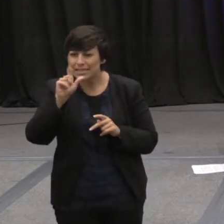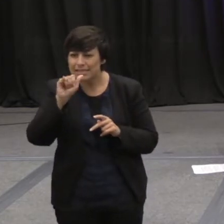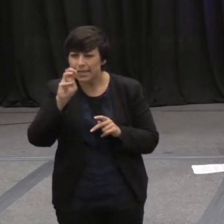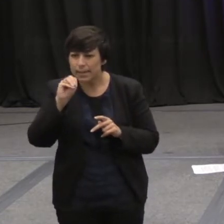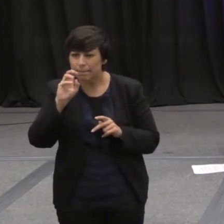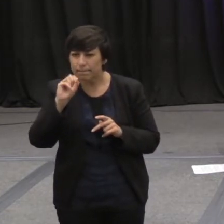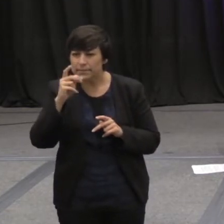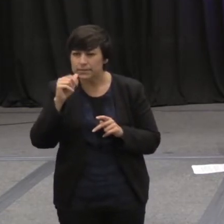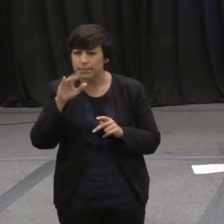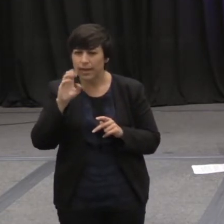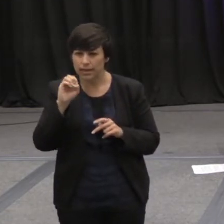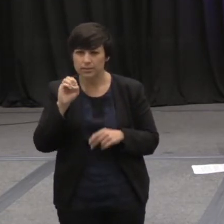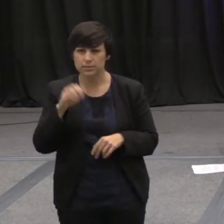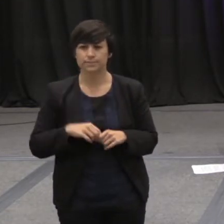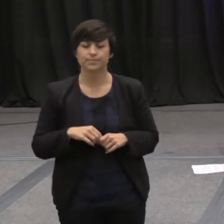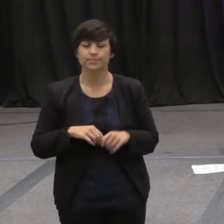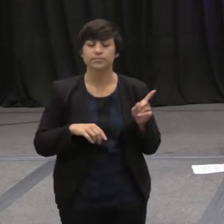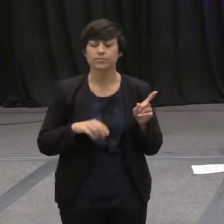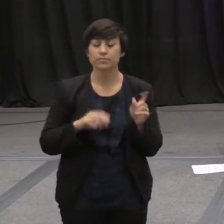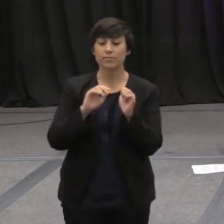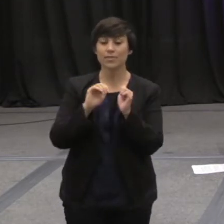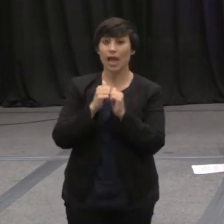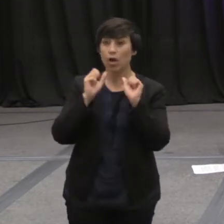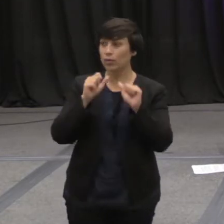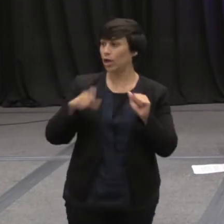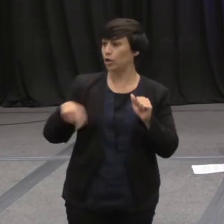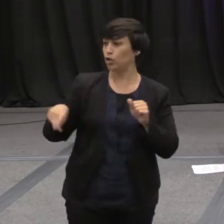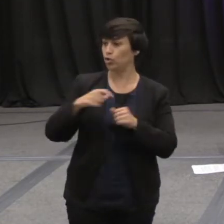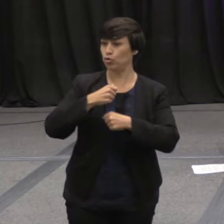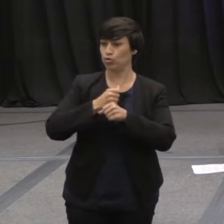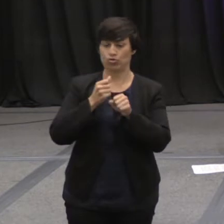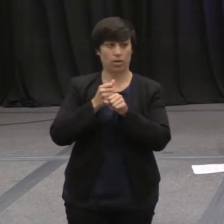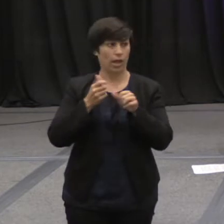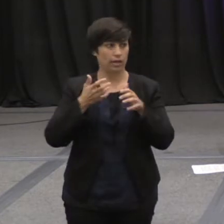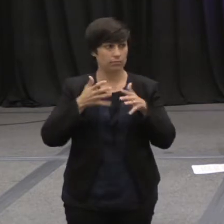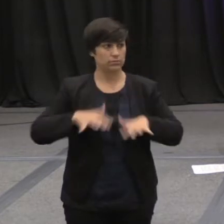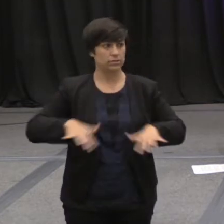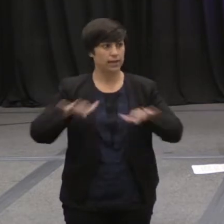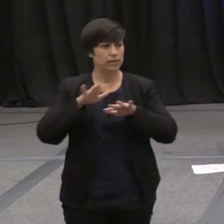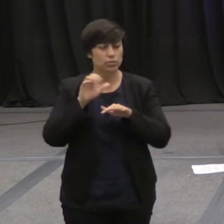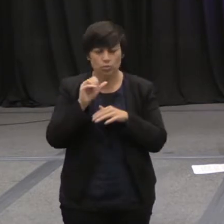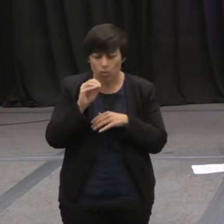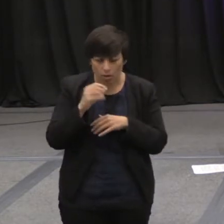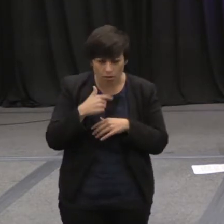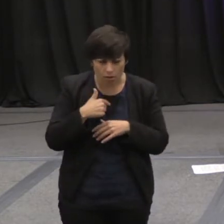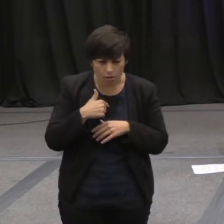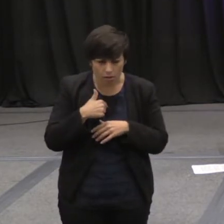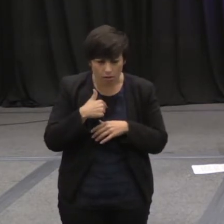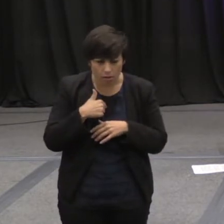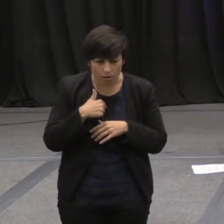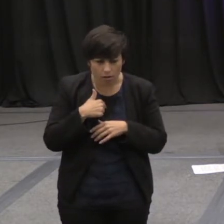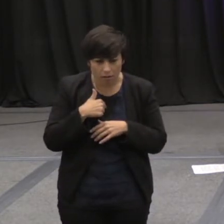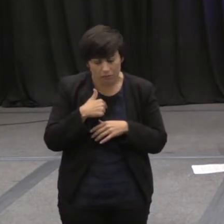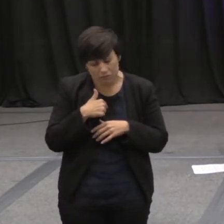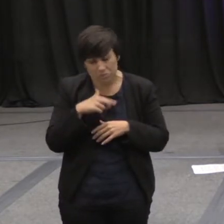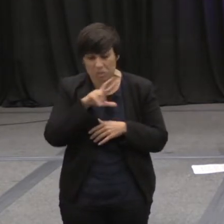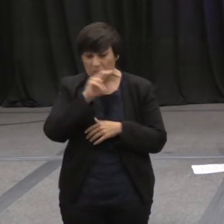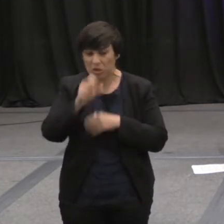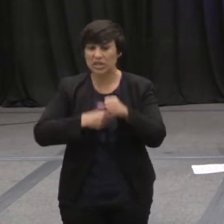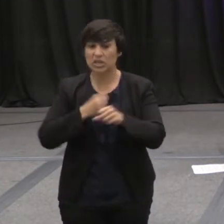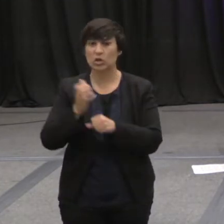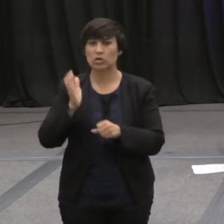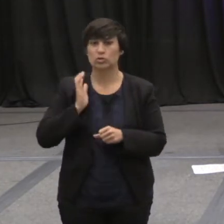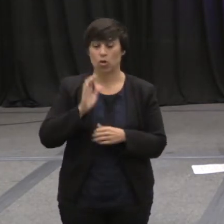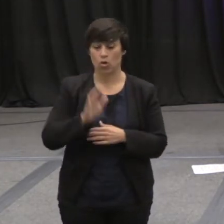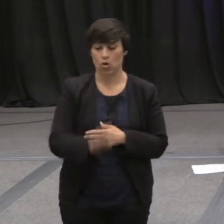But how can we create space? So back, I'm not going to say it was 30 years ago, I was growing up,